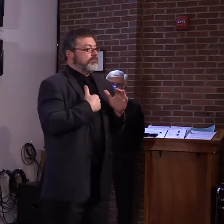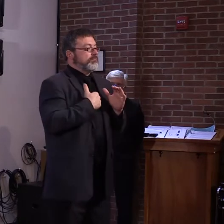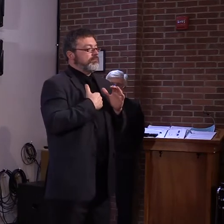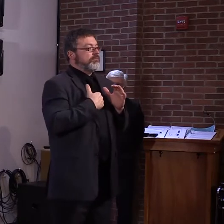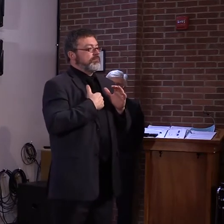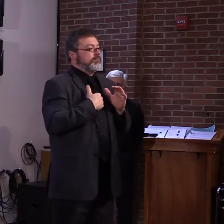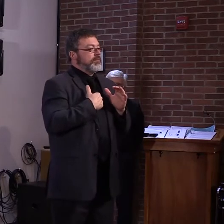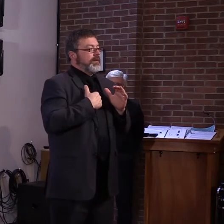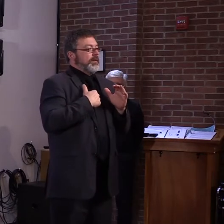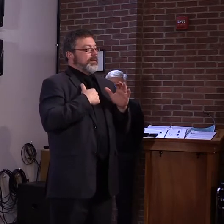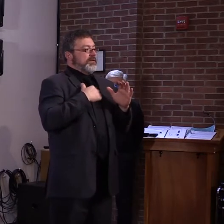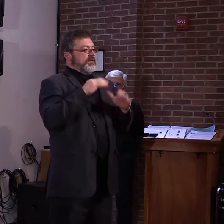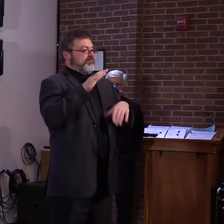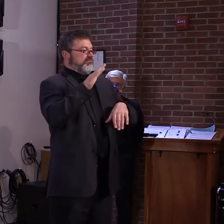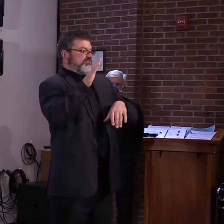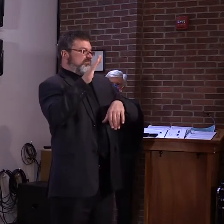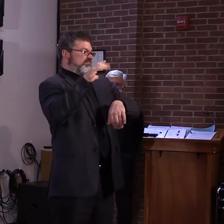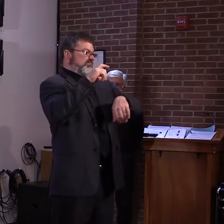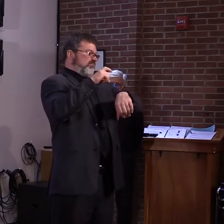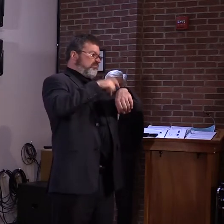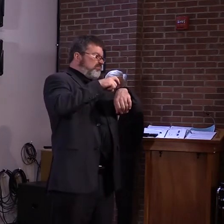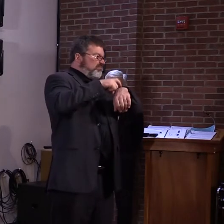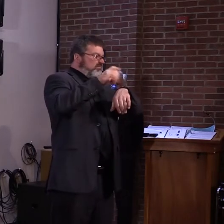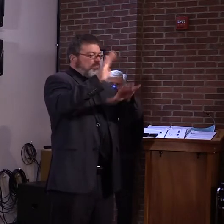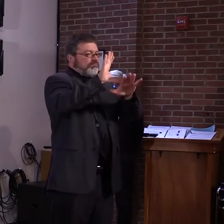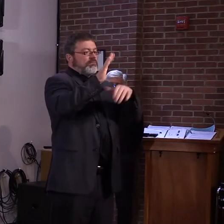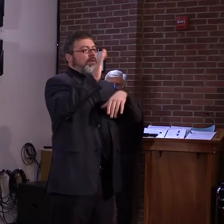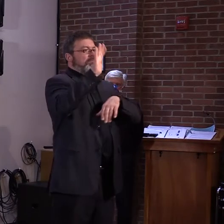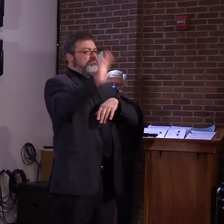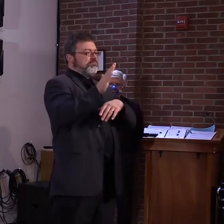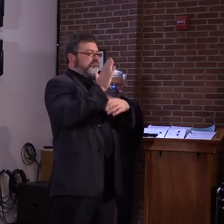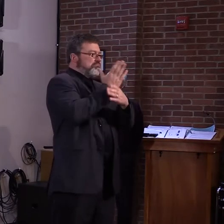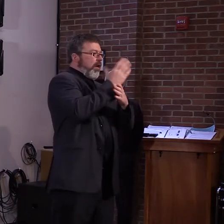was under 25. I think that was the total